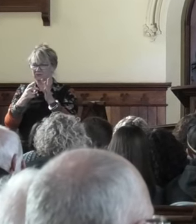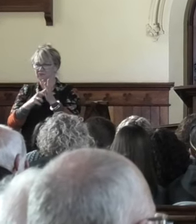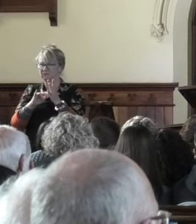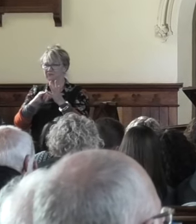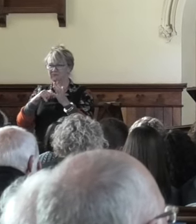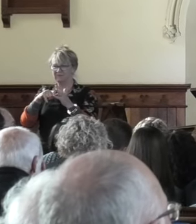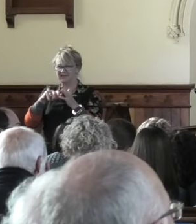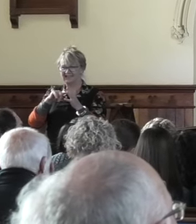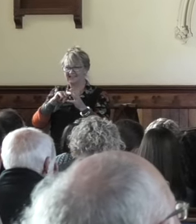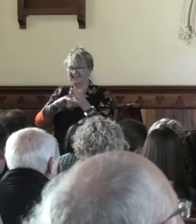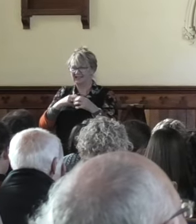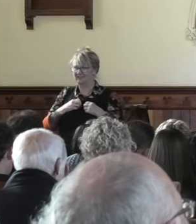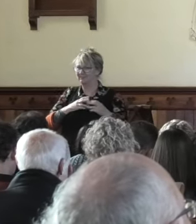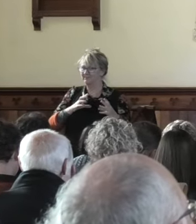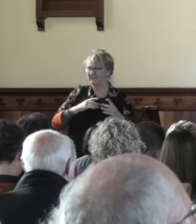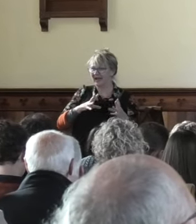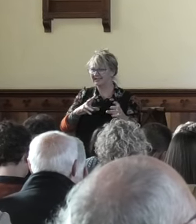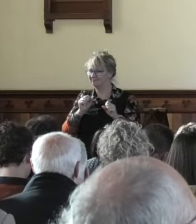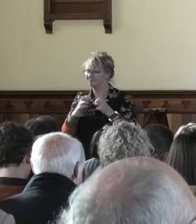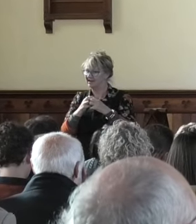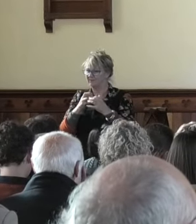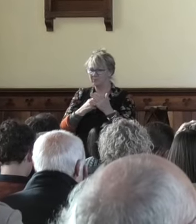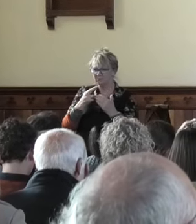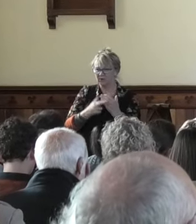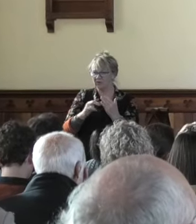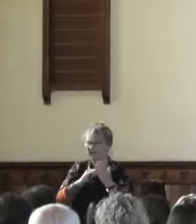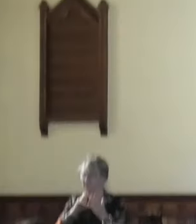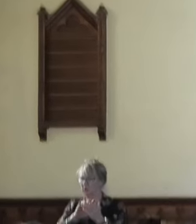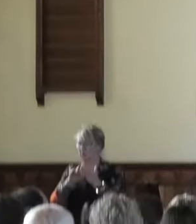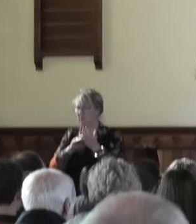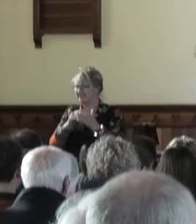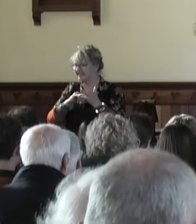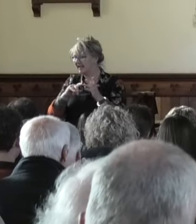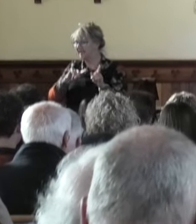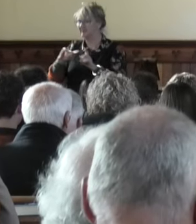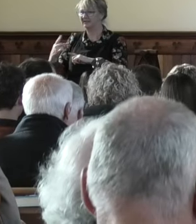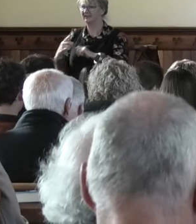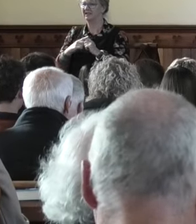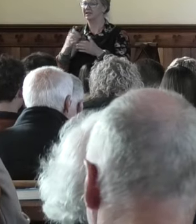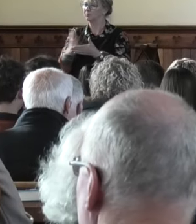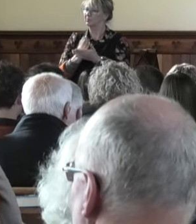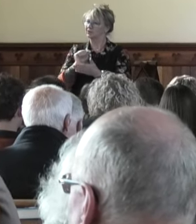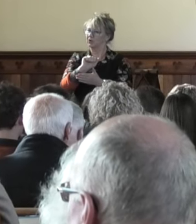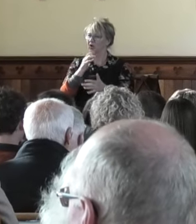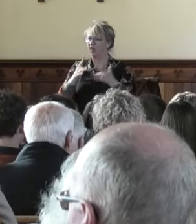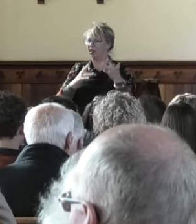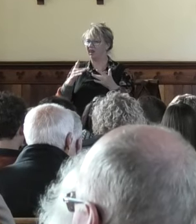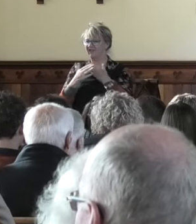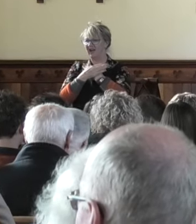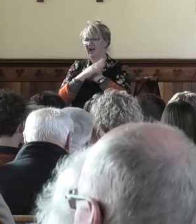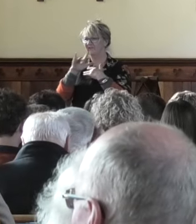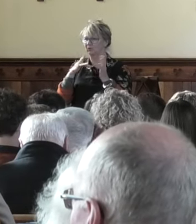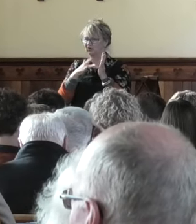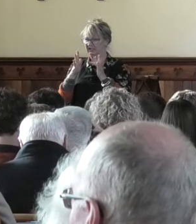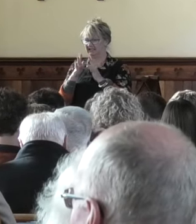passion, caught up in some of her schemes and a raft of other ministry as she shared her life and love for